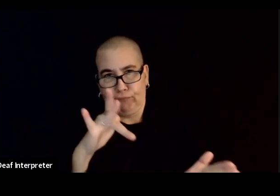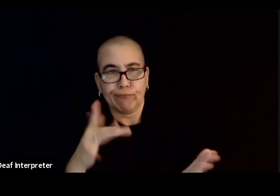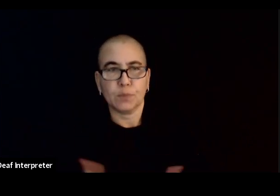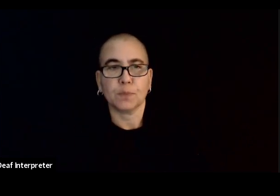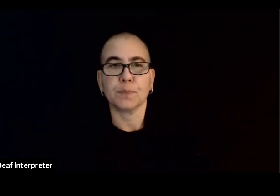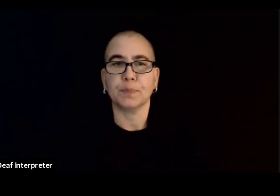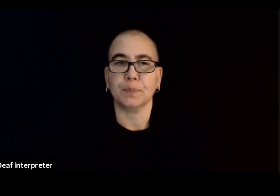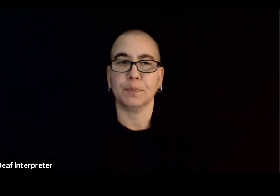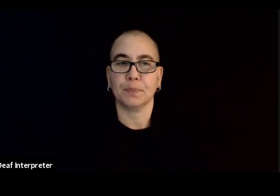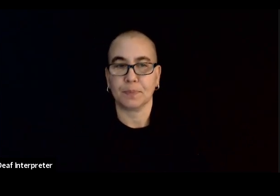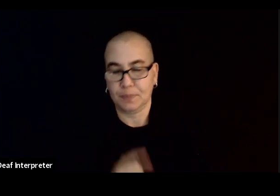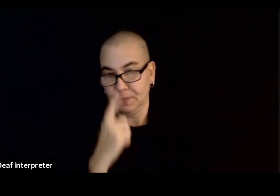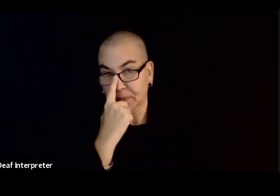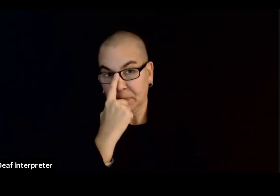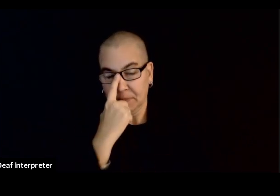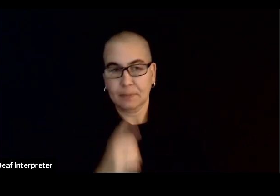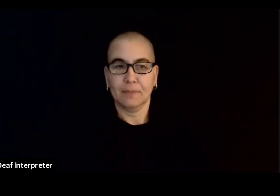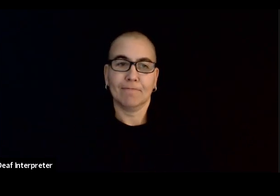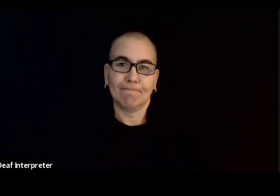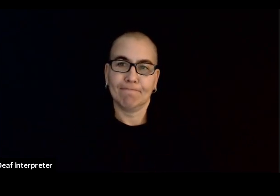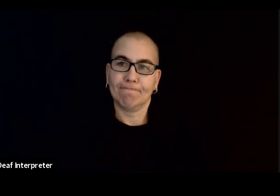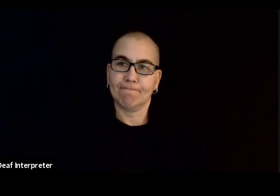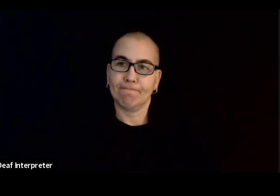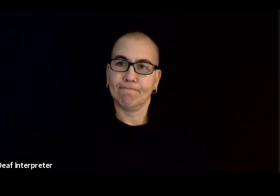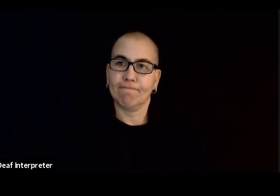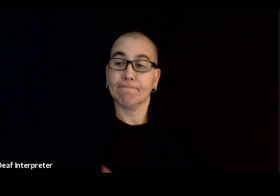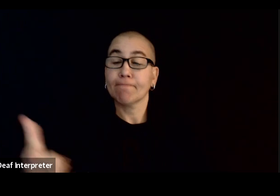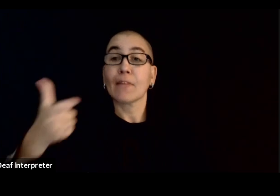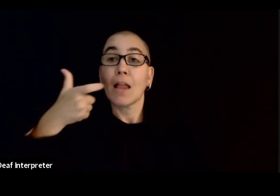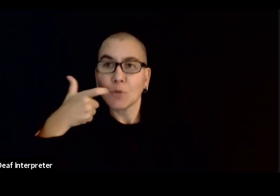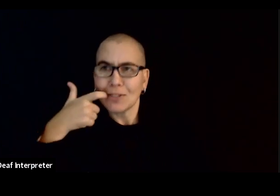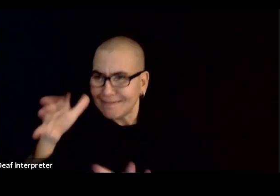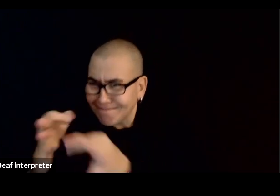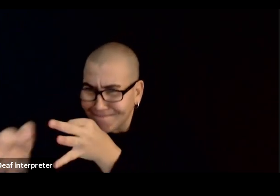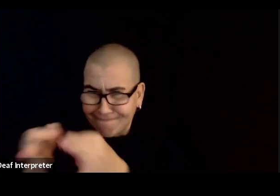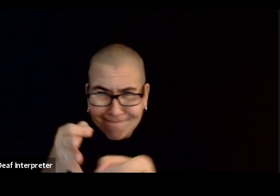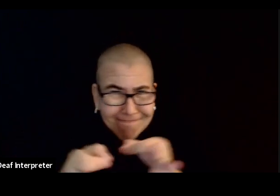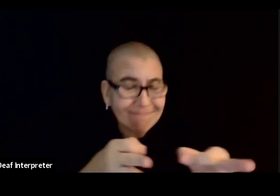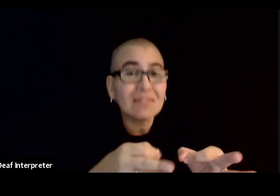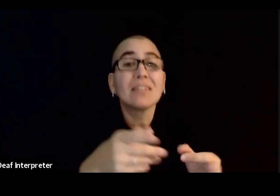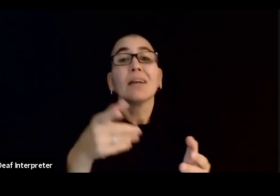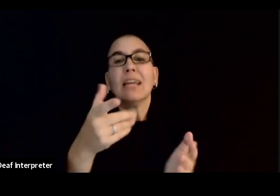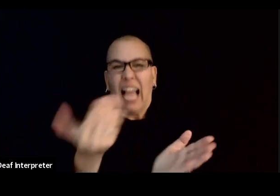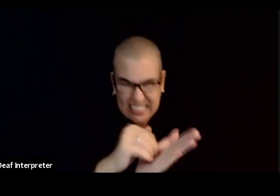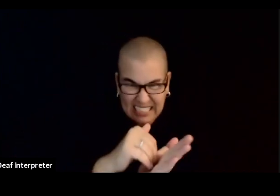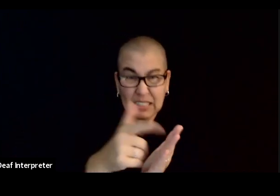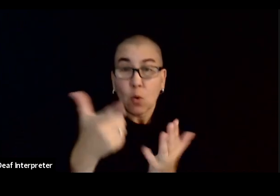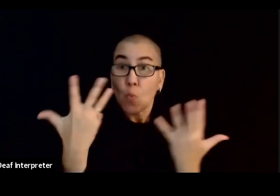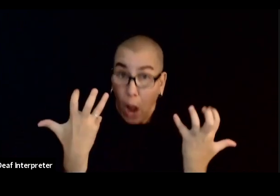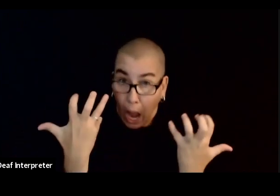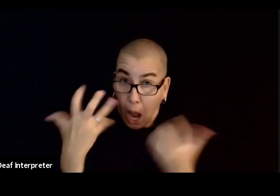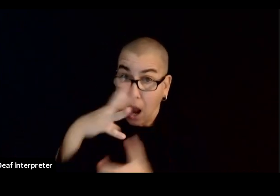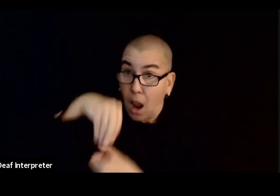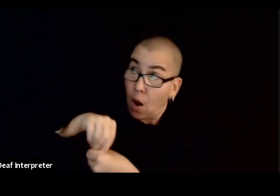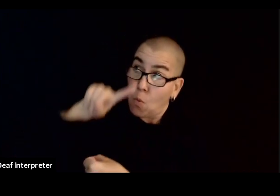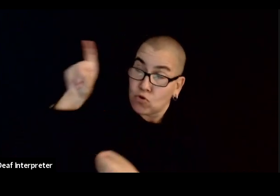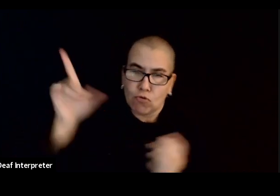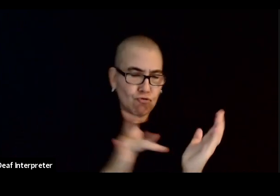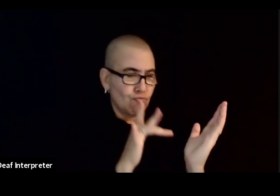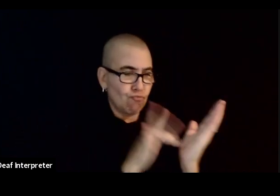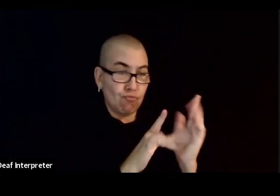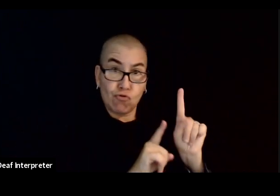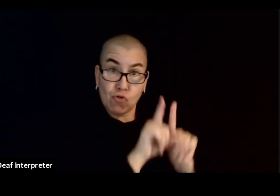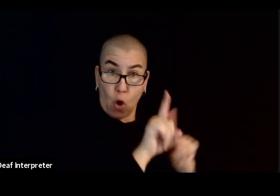As a reminder, to ask a question, you will need to press star and then the number 1 on your telephone keypad. To withdraw your question, press the